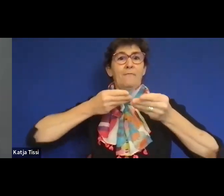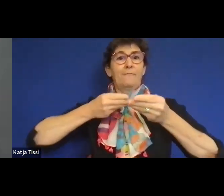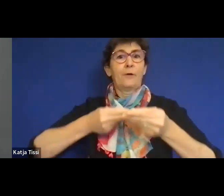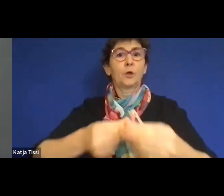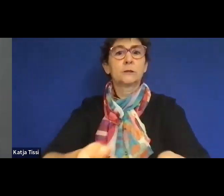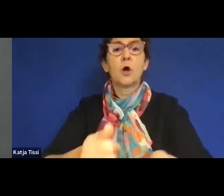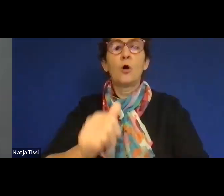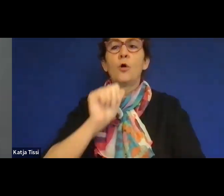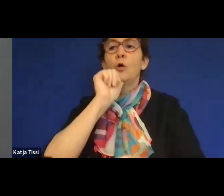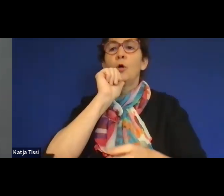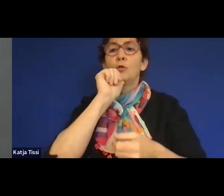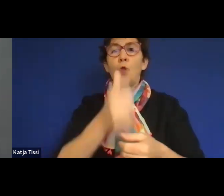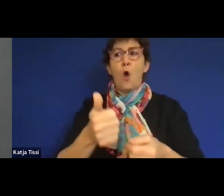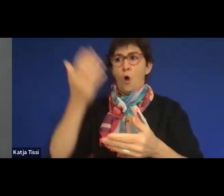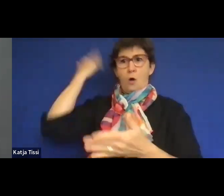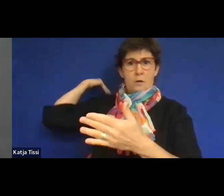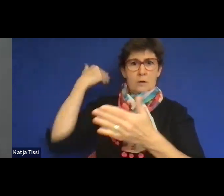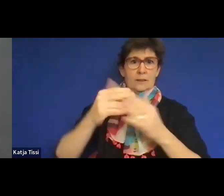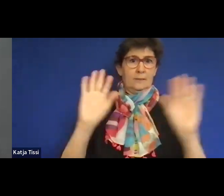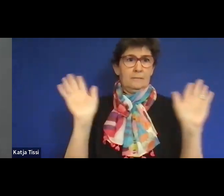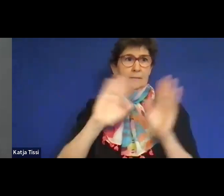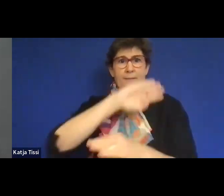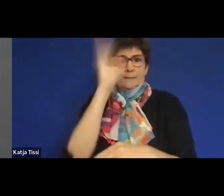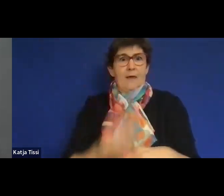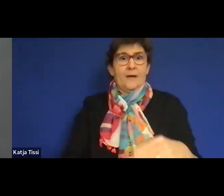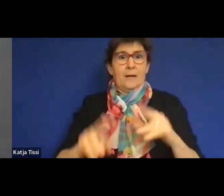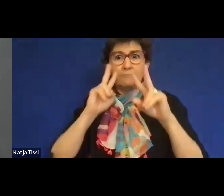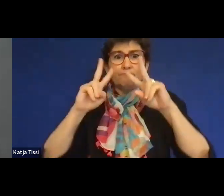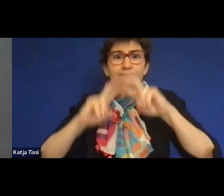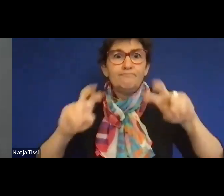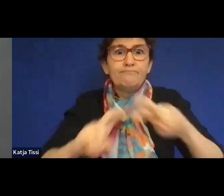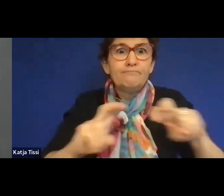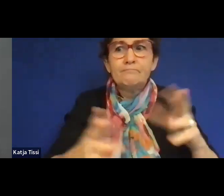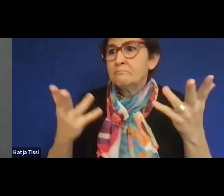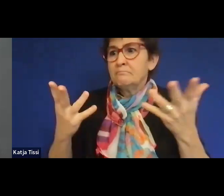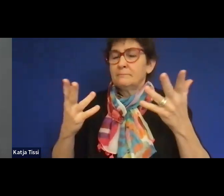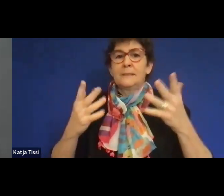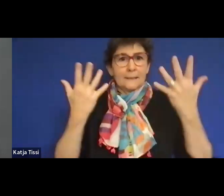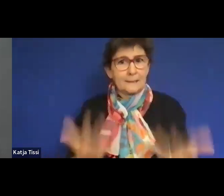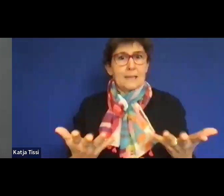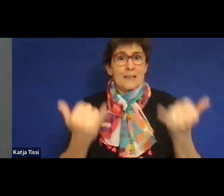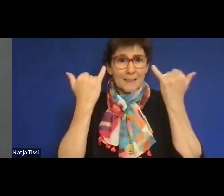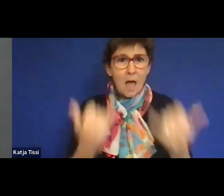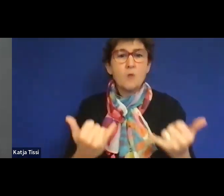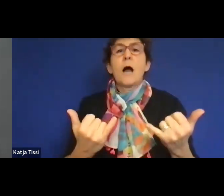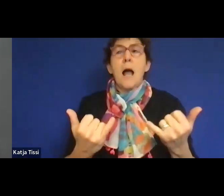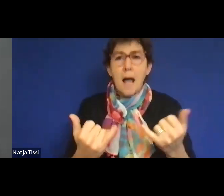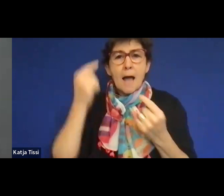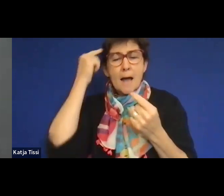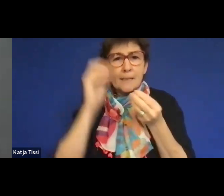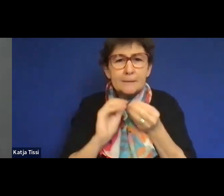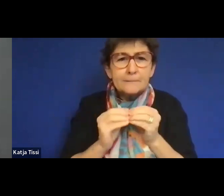easy one. When we used to look at sign fluency, I mean, there wasn't any,